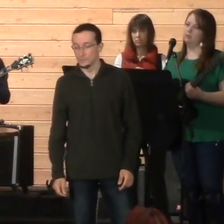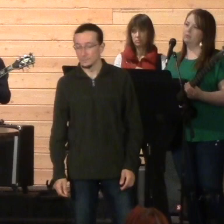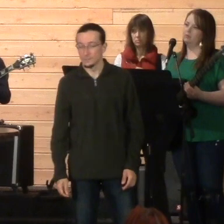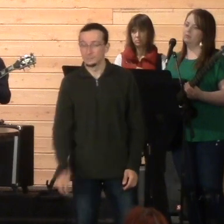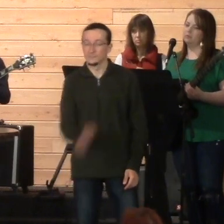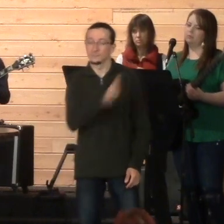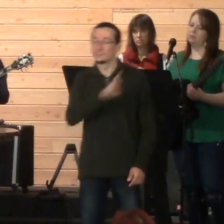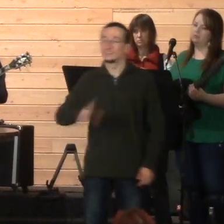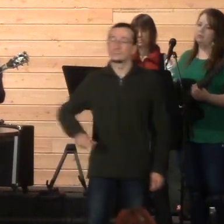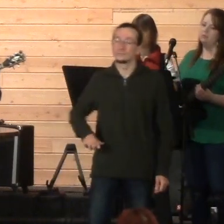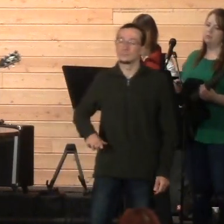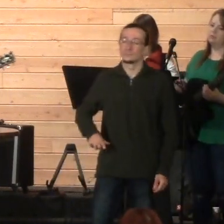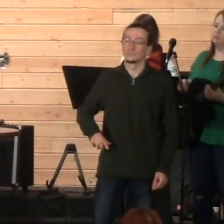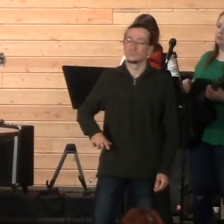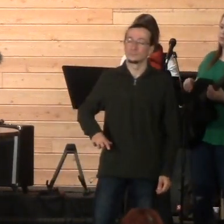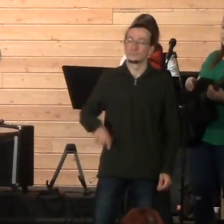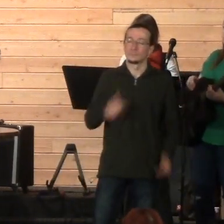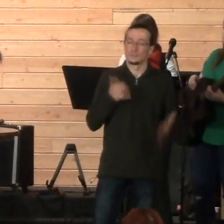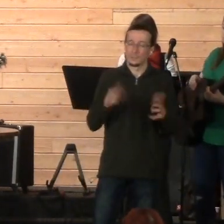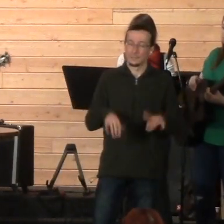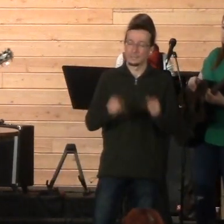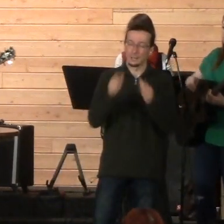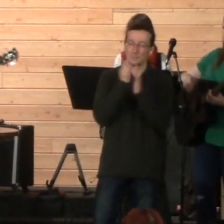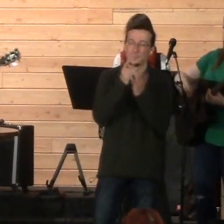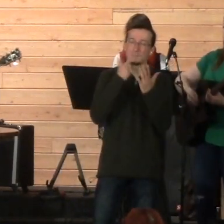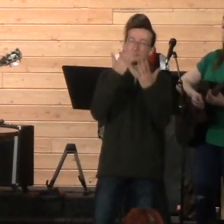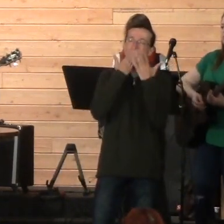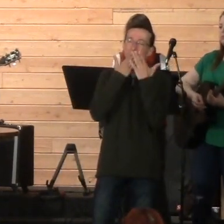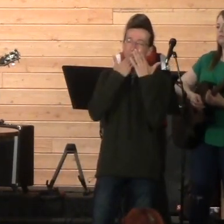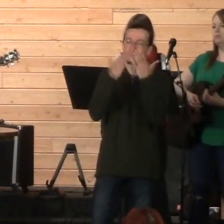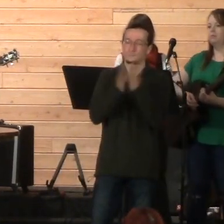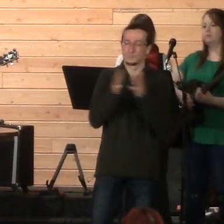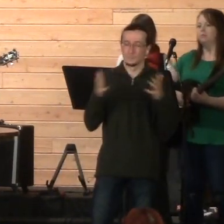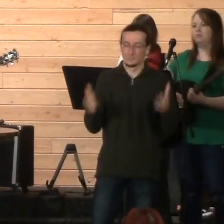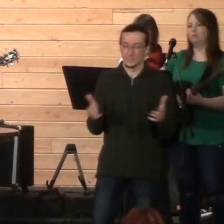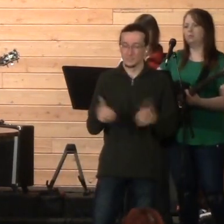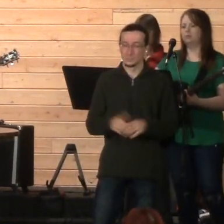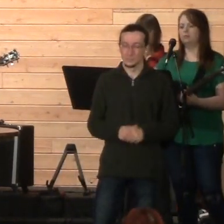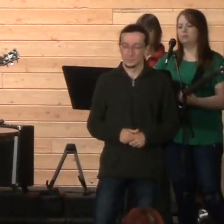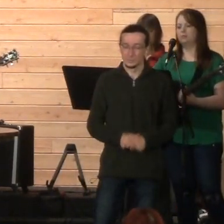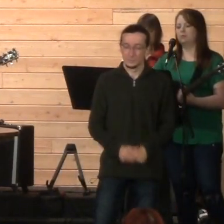in. Lord, I just want to take a moment to say thank you so much.